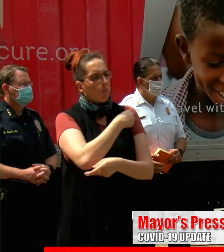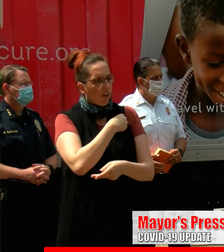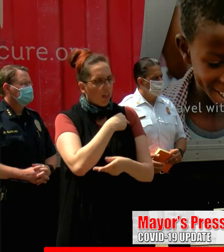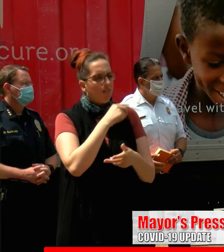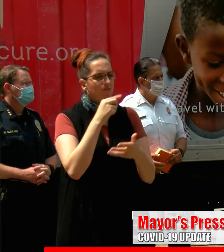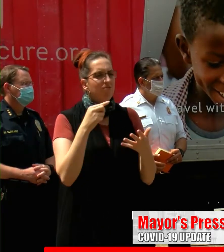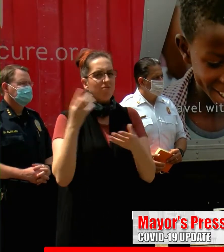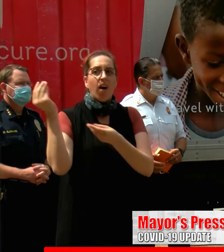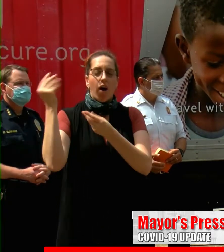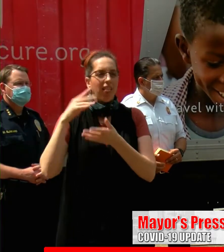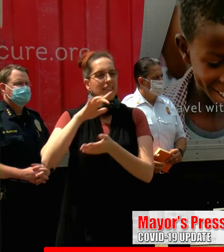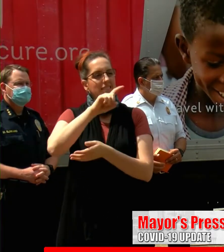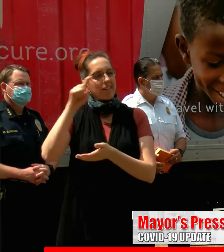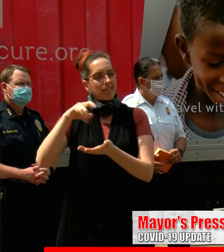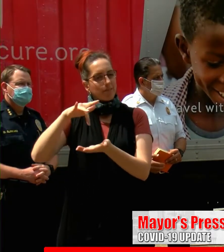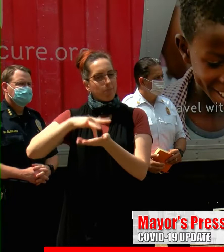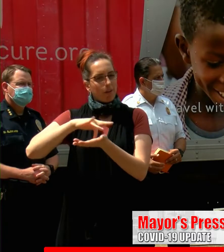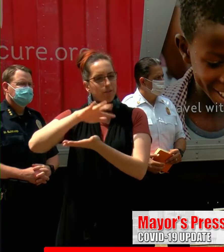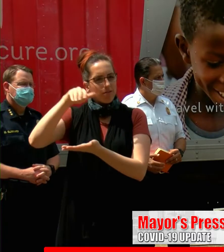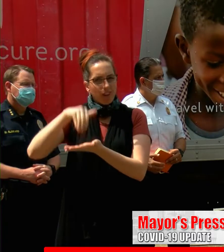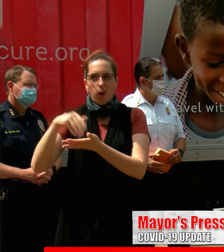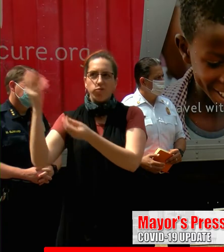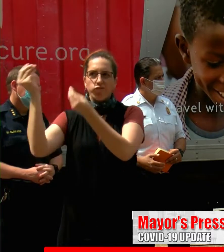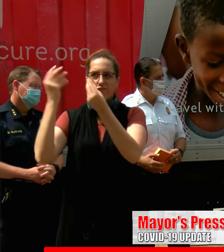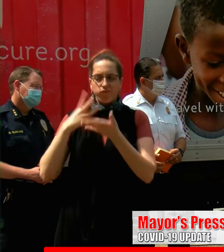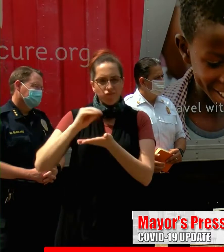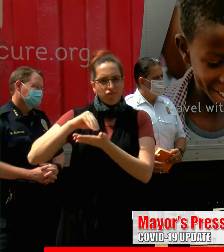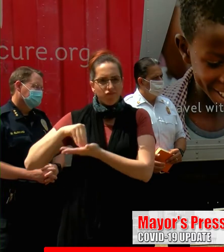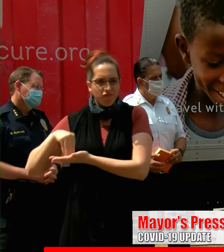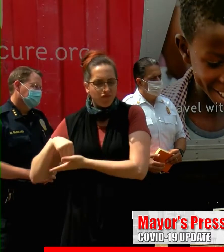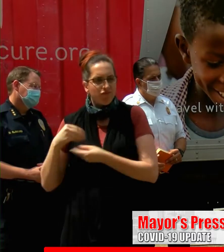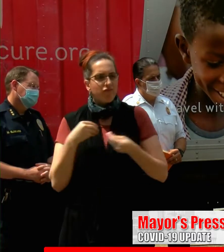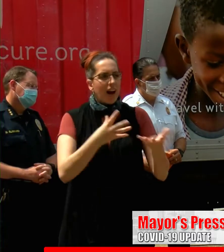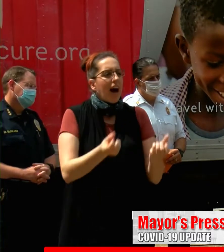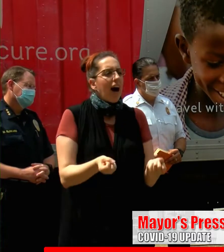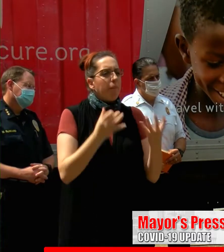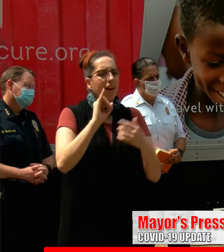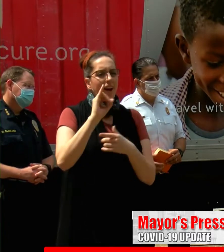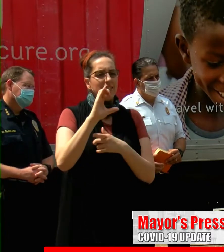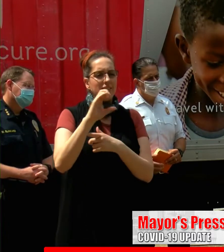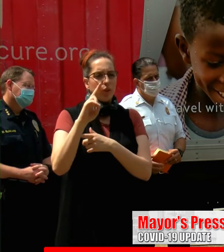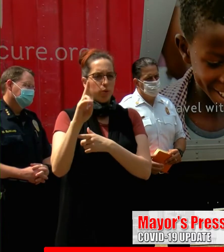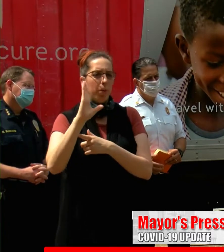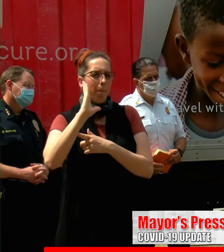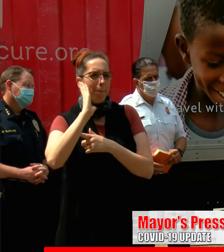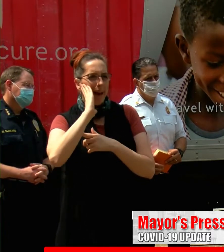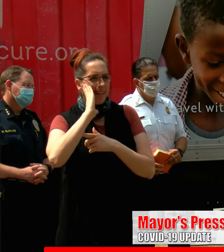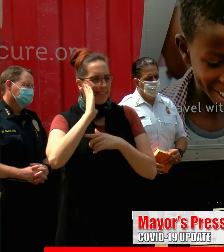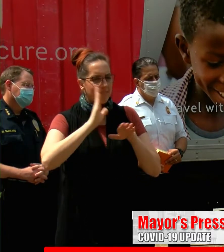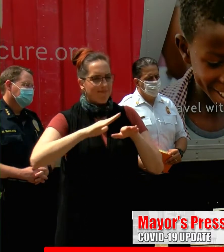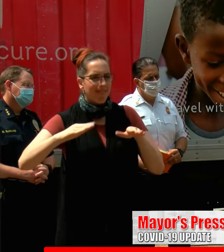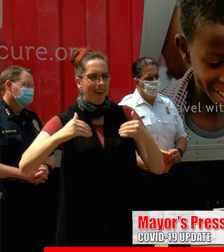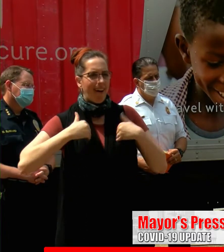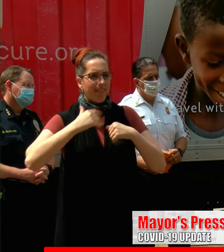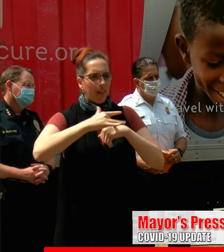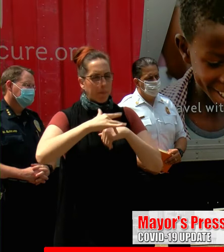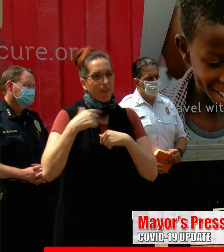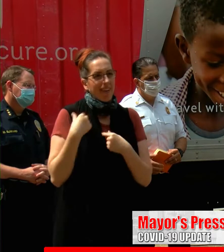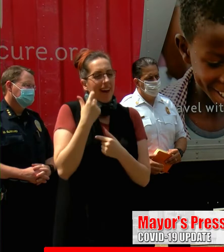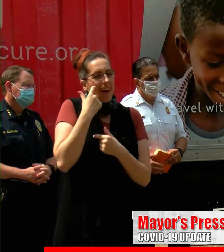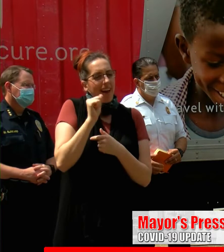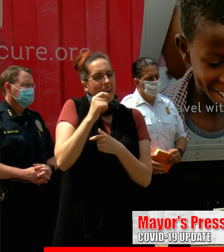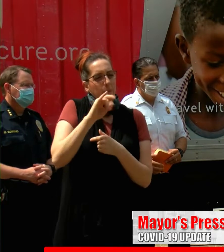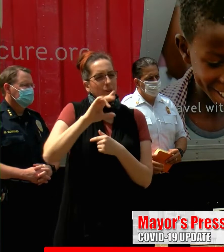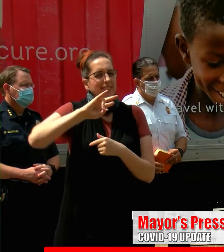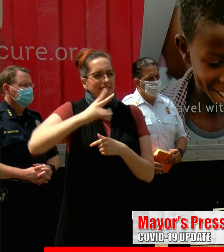example, this is coming from the Texas Medical Center. The number of ICU beds, for example, this is a report as of April the 7th. The number